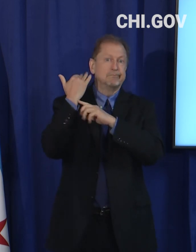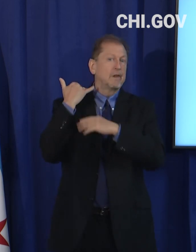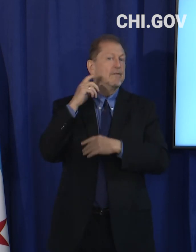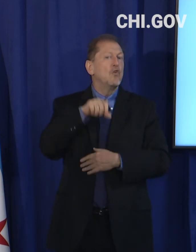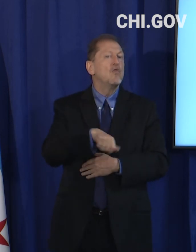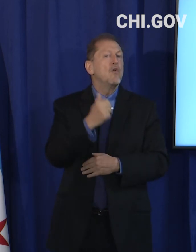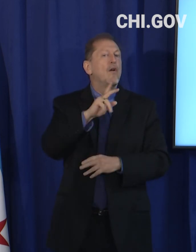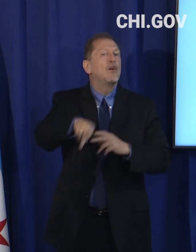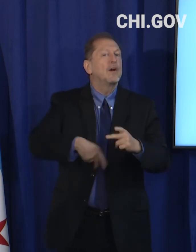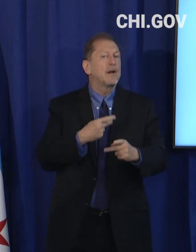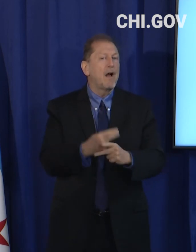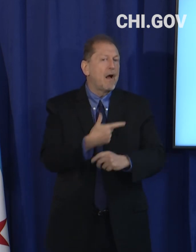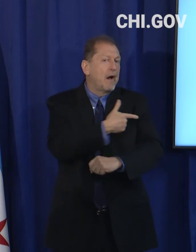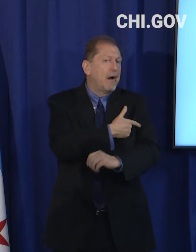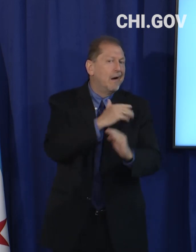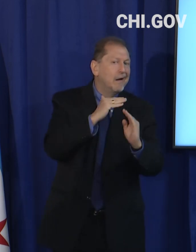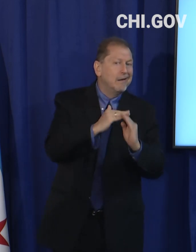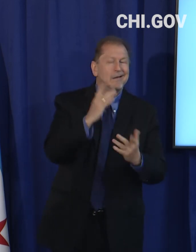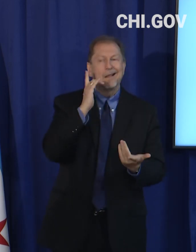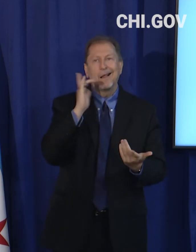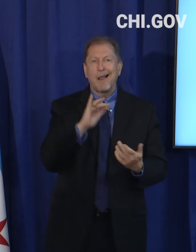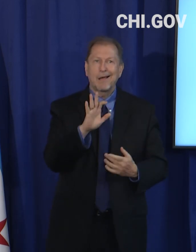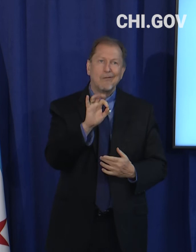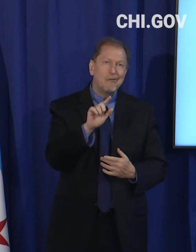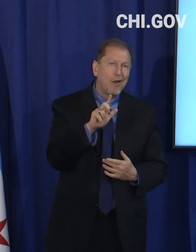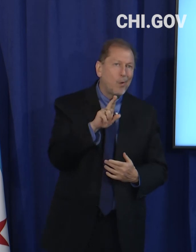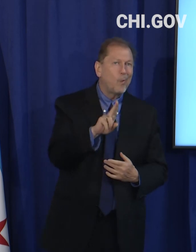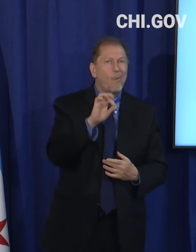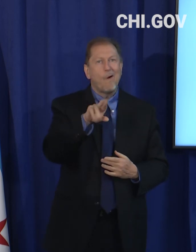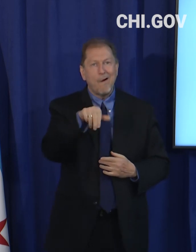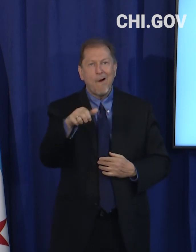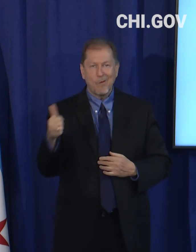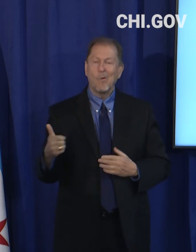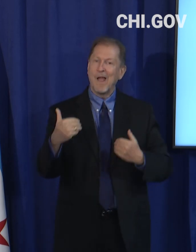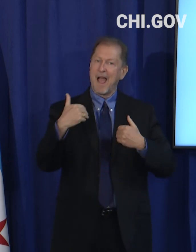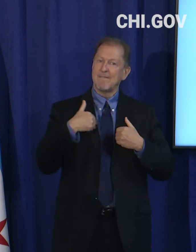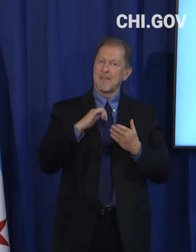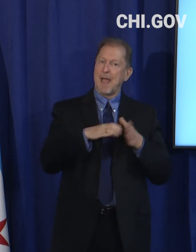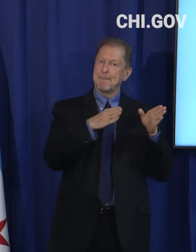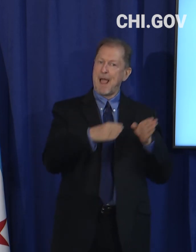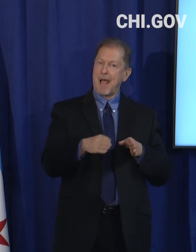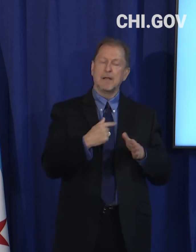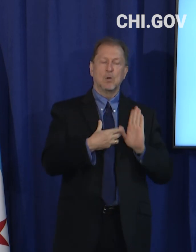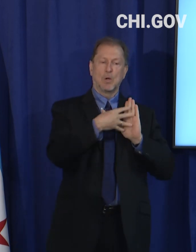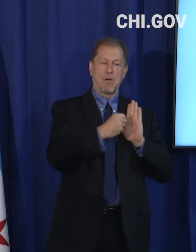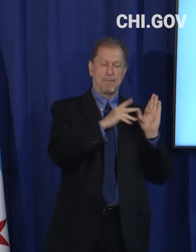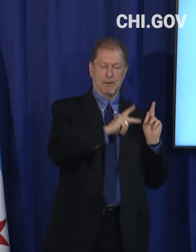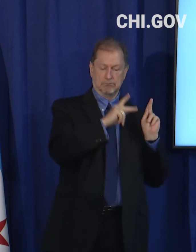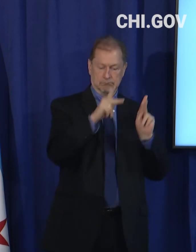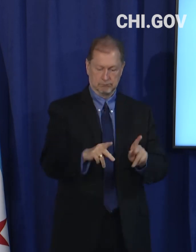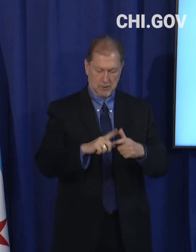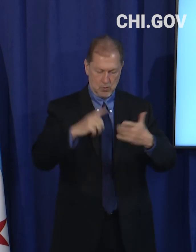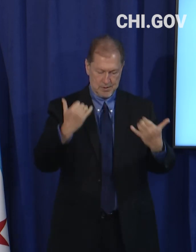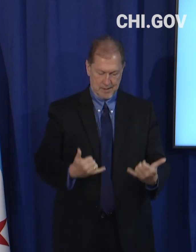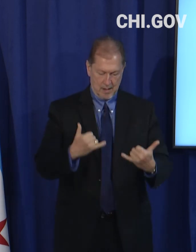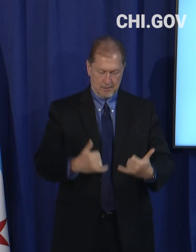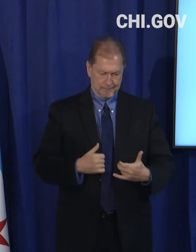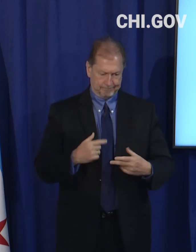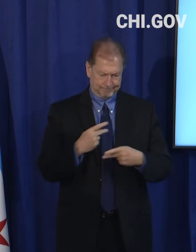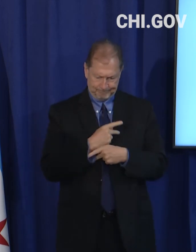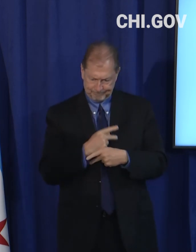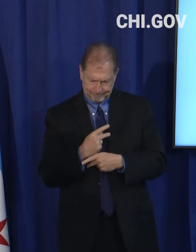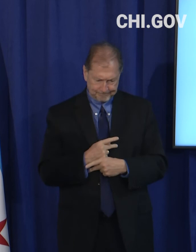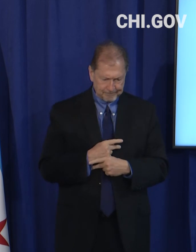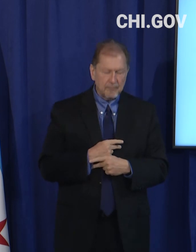kinds of vaccines. Early in the response, we began working with our healthcare and community partners to increase our ability